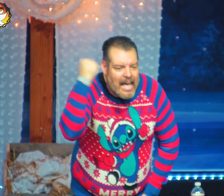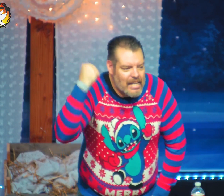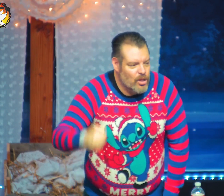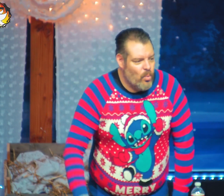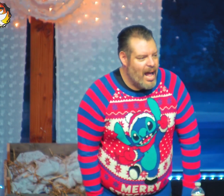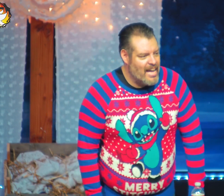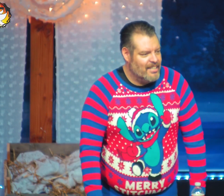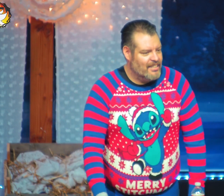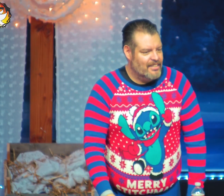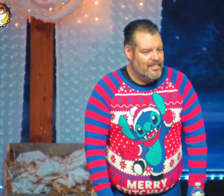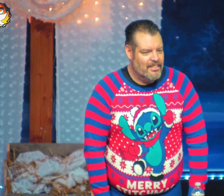Wow.